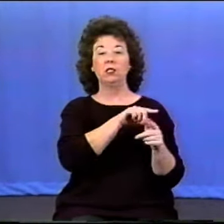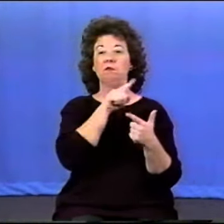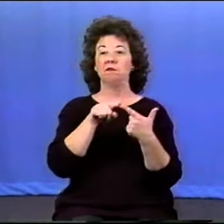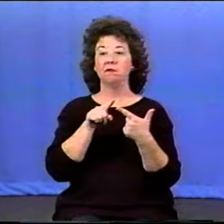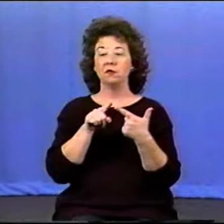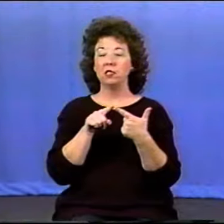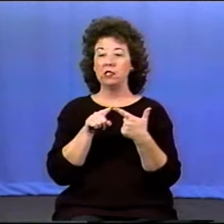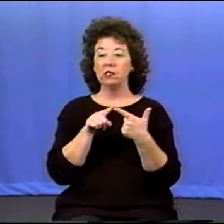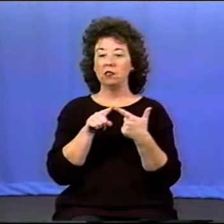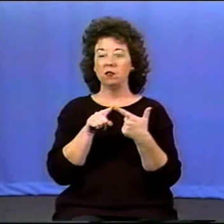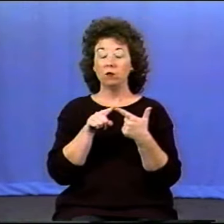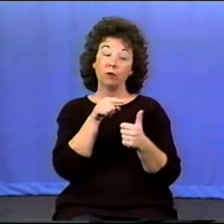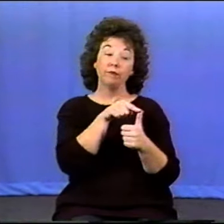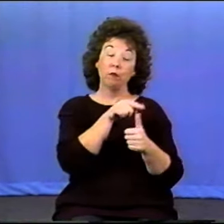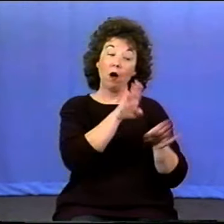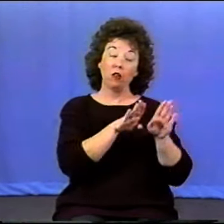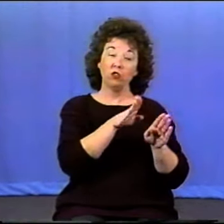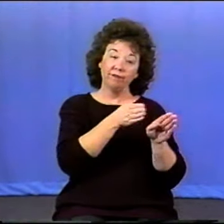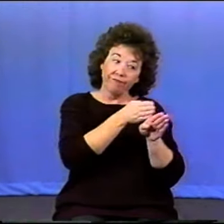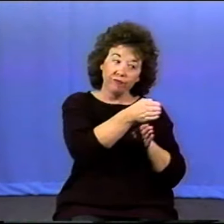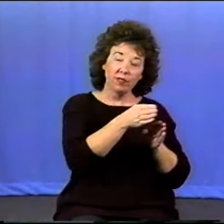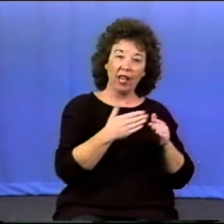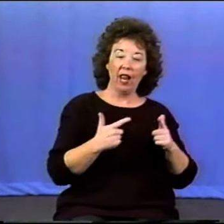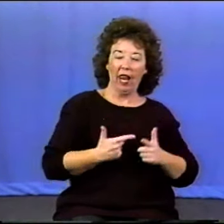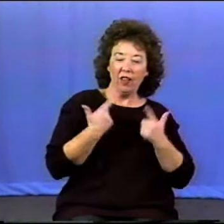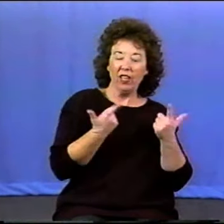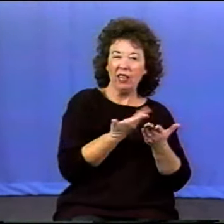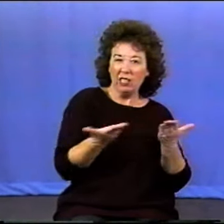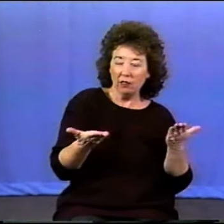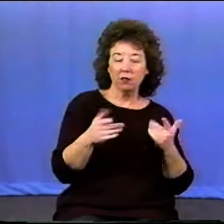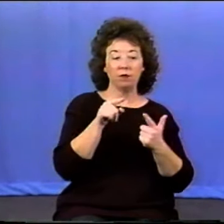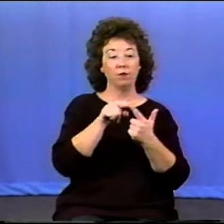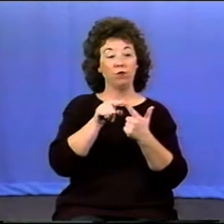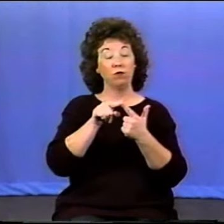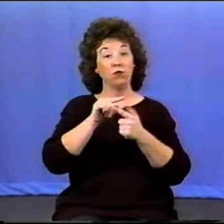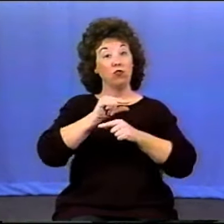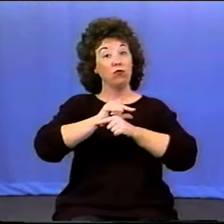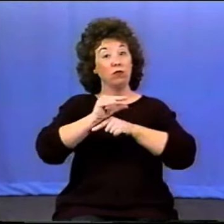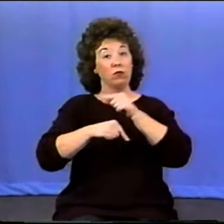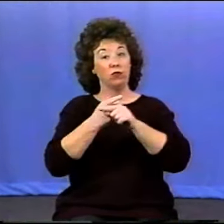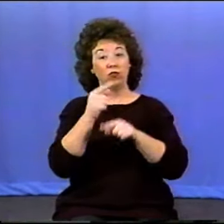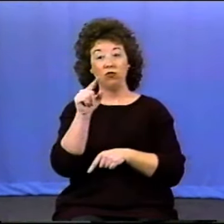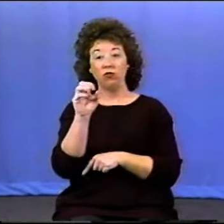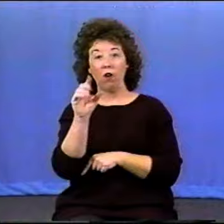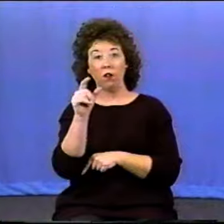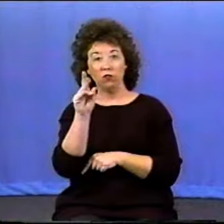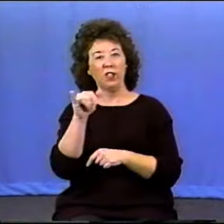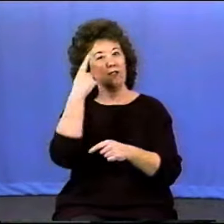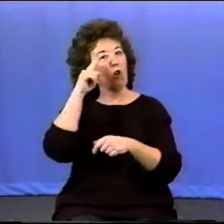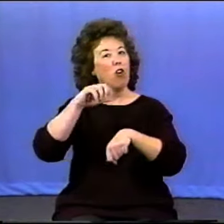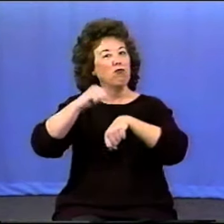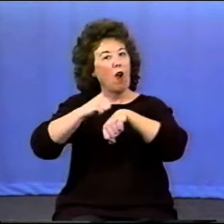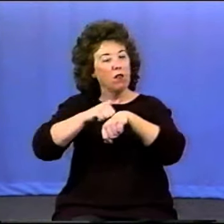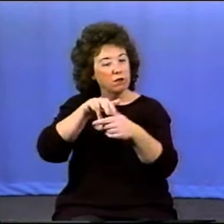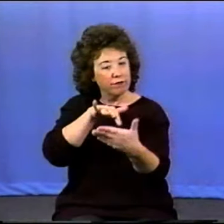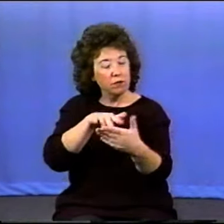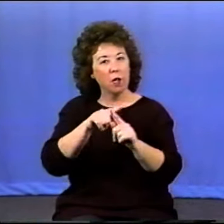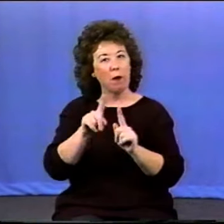studies living matter, geologists study rocks, but two fields take a somewhat